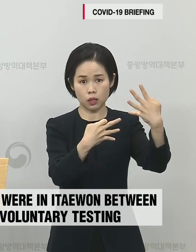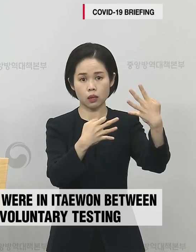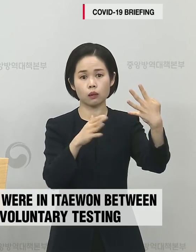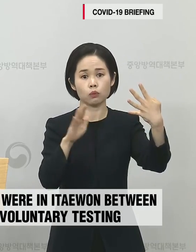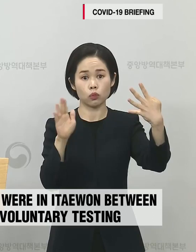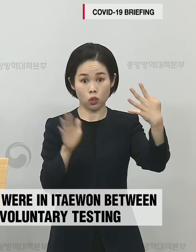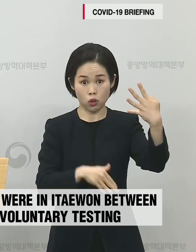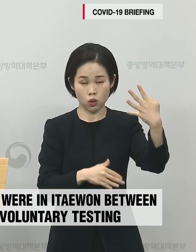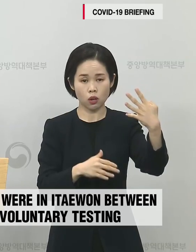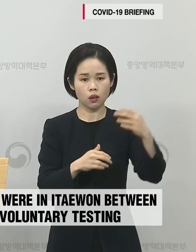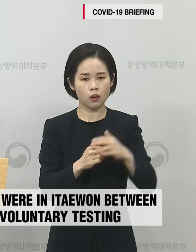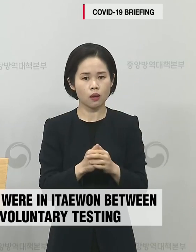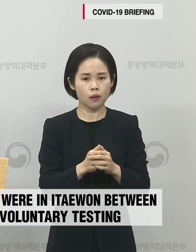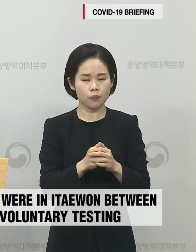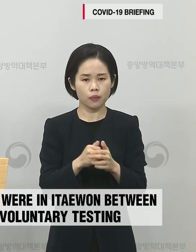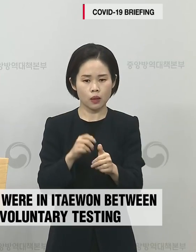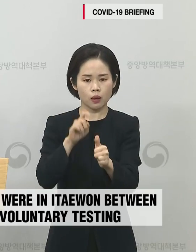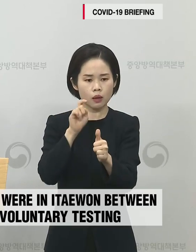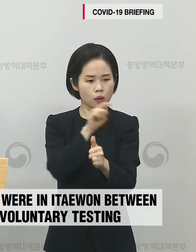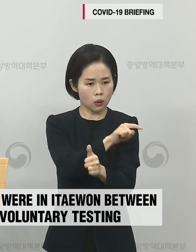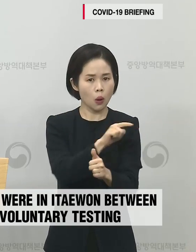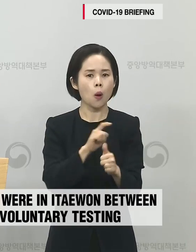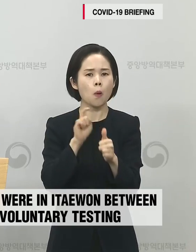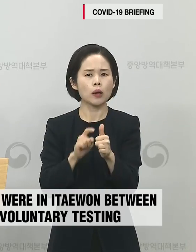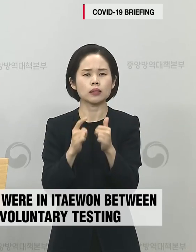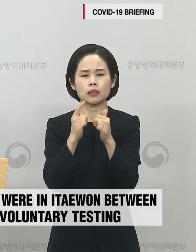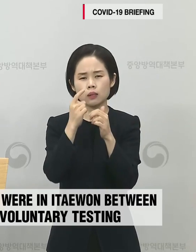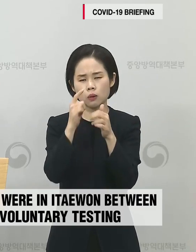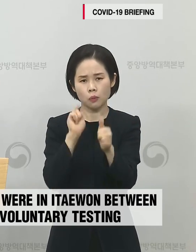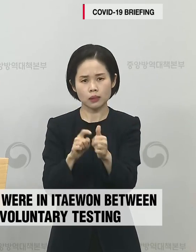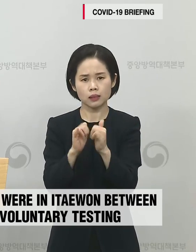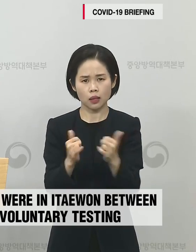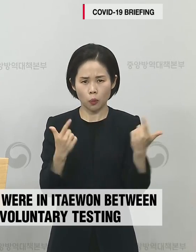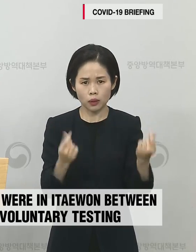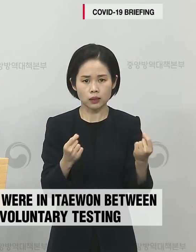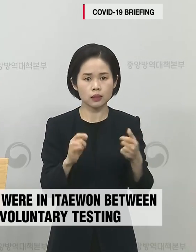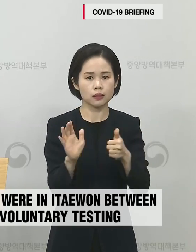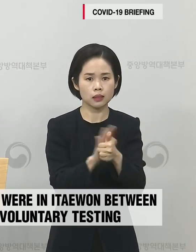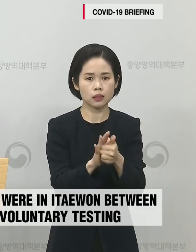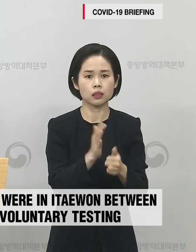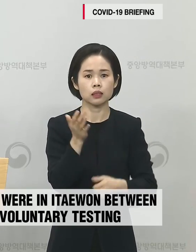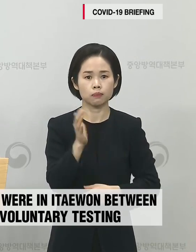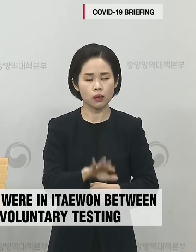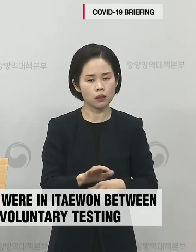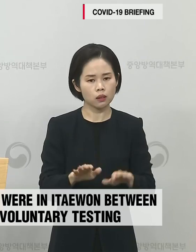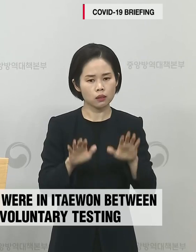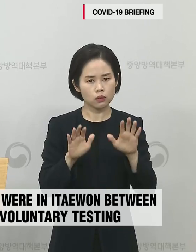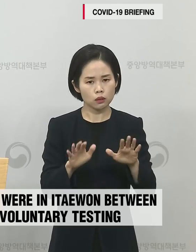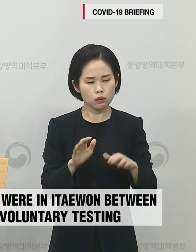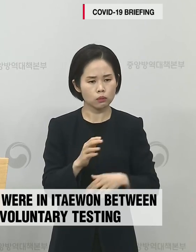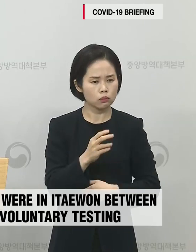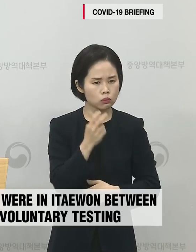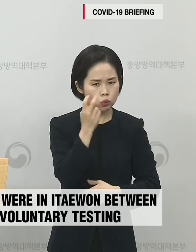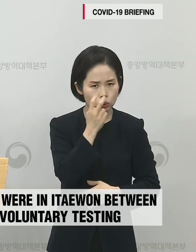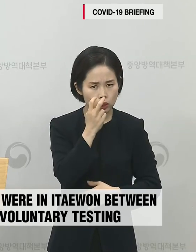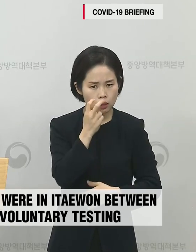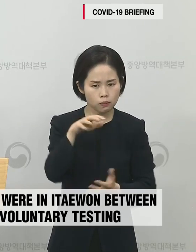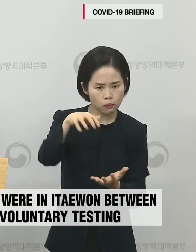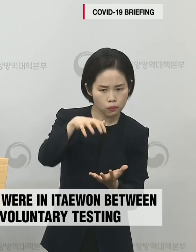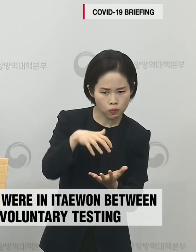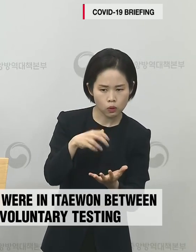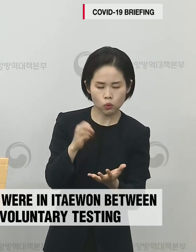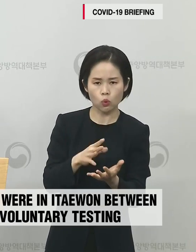those who have been retested positive again, and as for mid-April, we have confirmed them